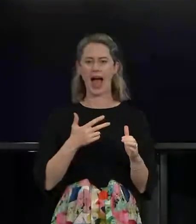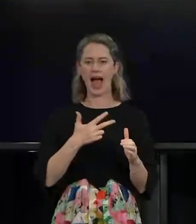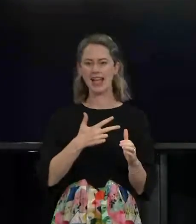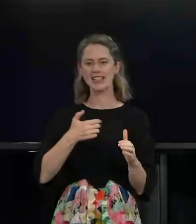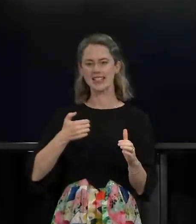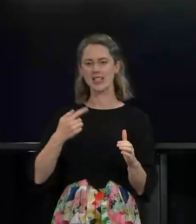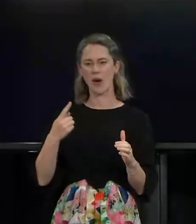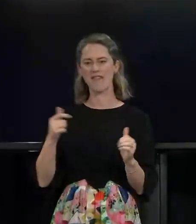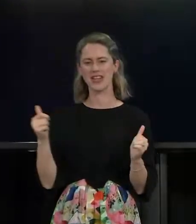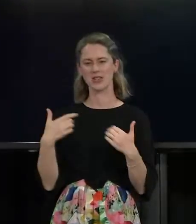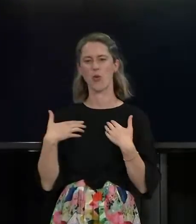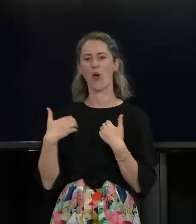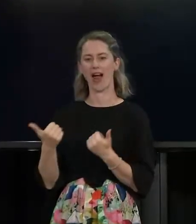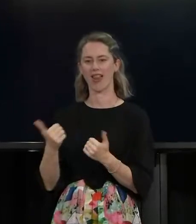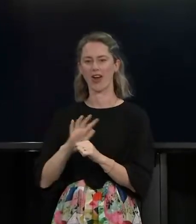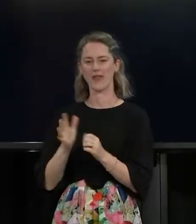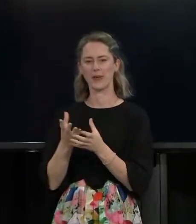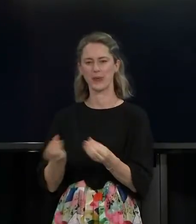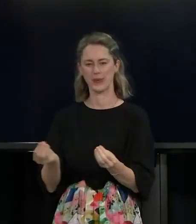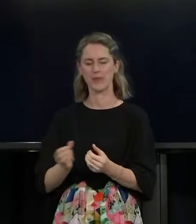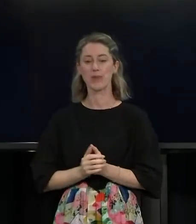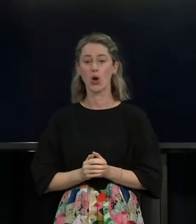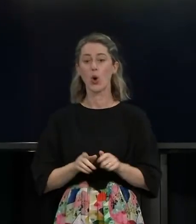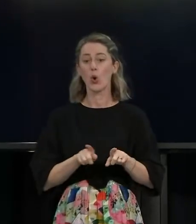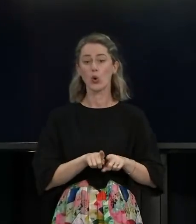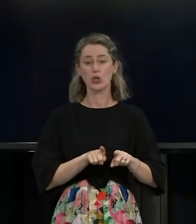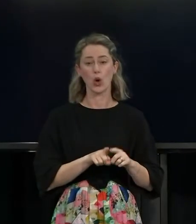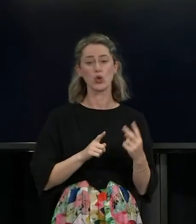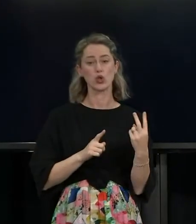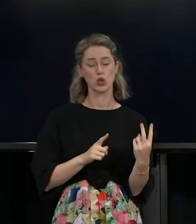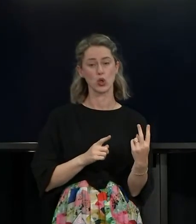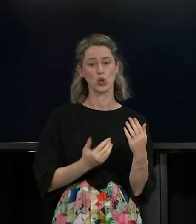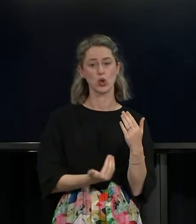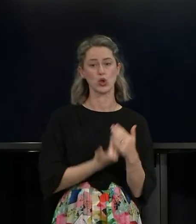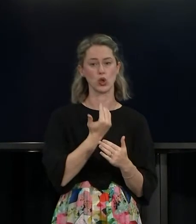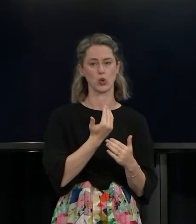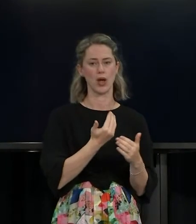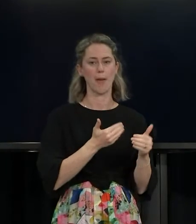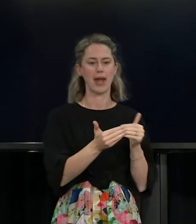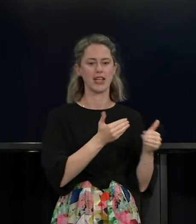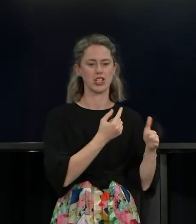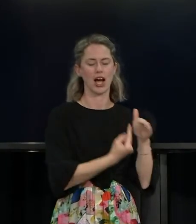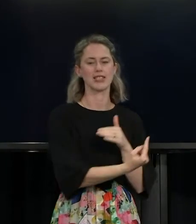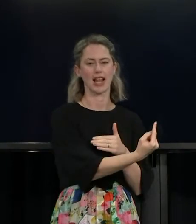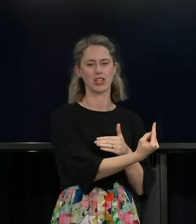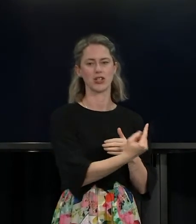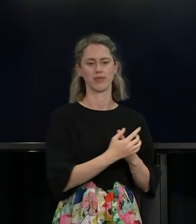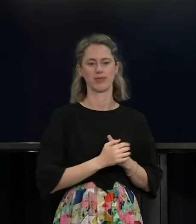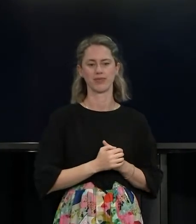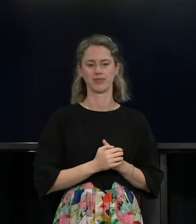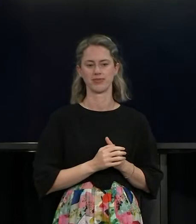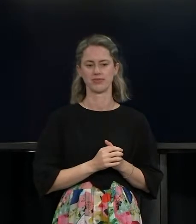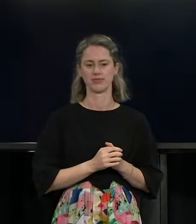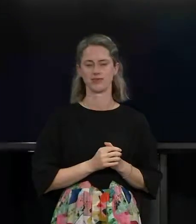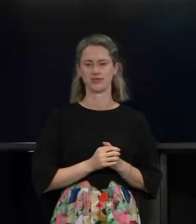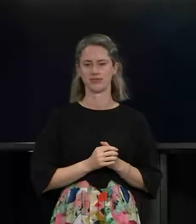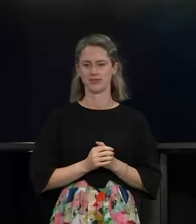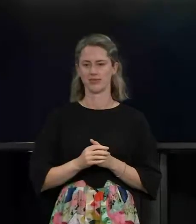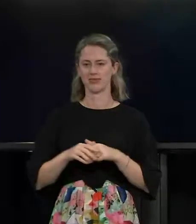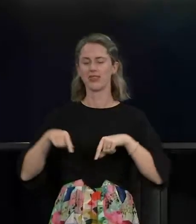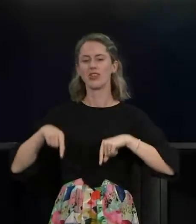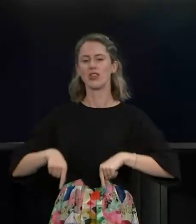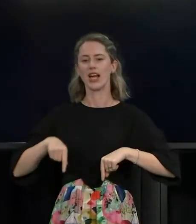861 have now recovered. There are also 2 new cases in managed isolation. Of today's new